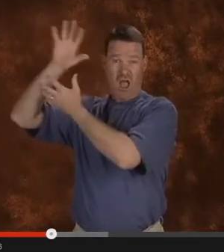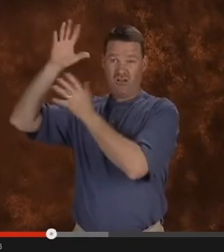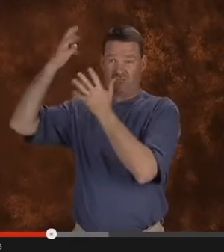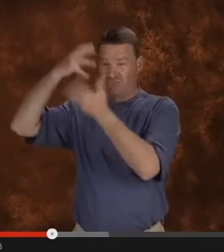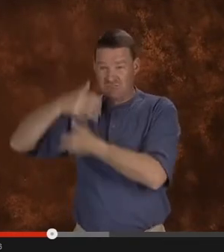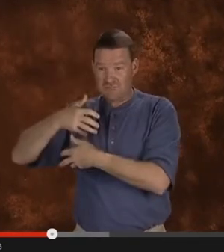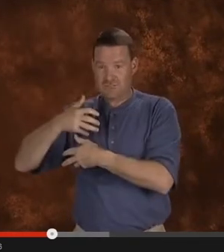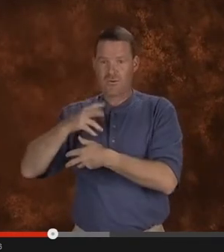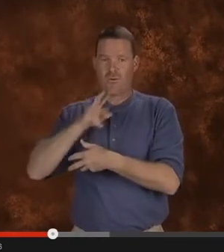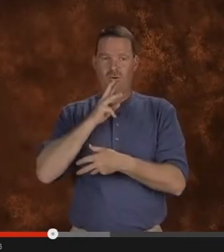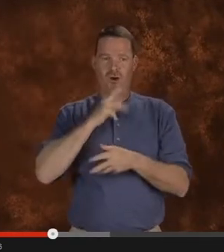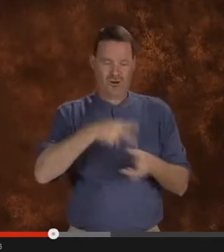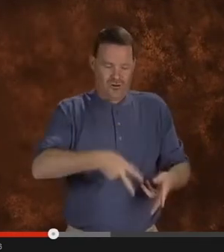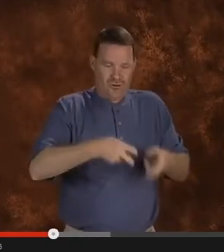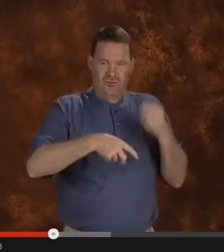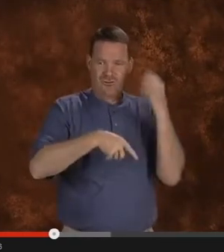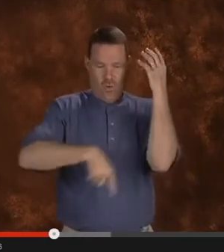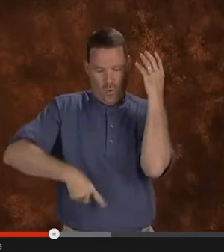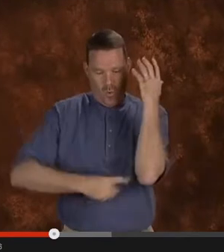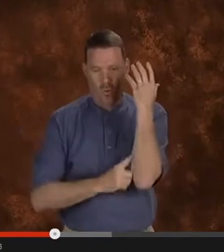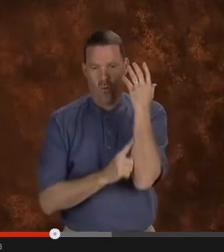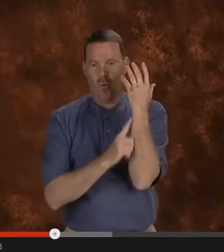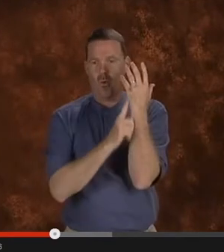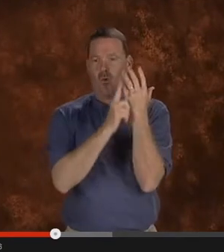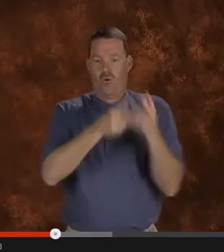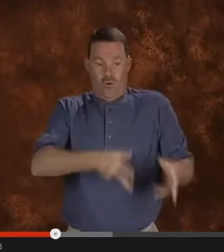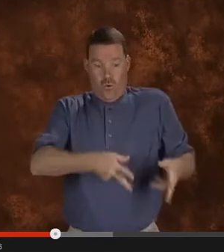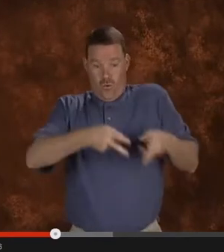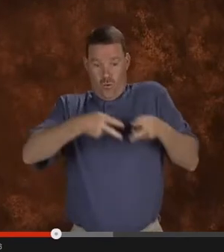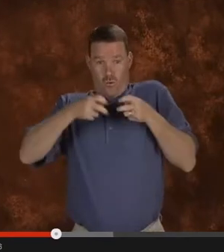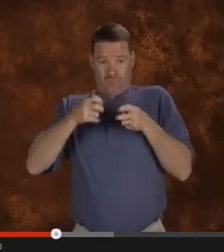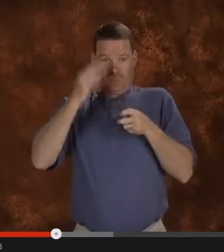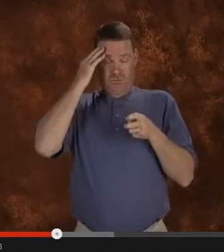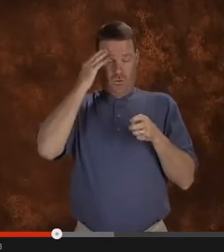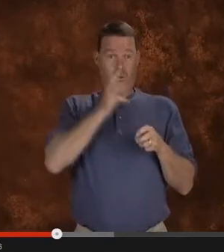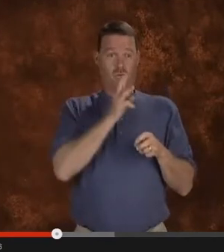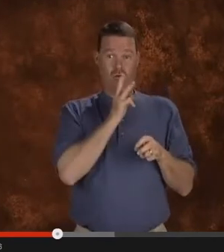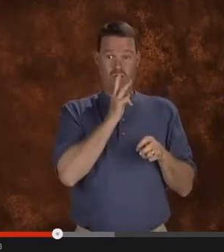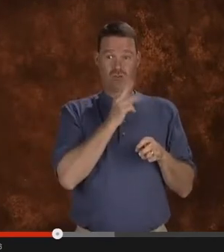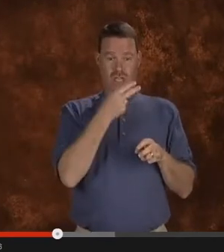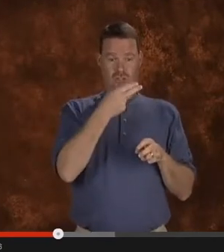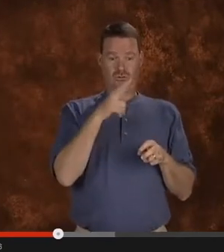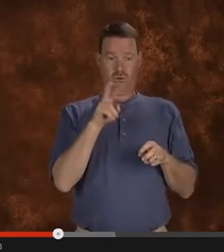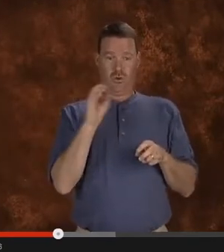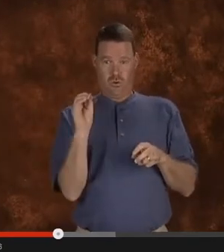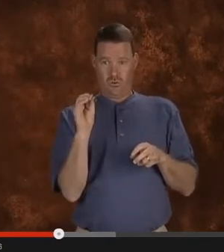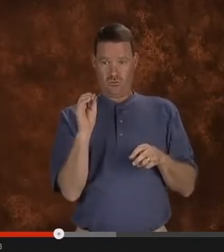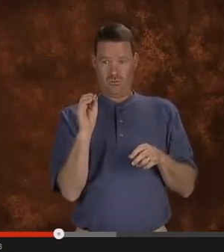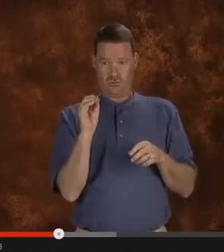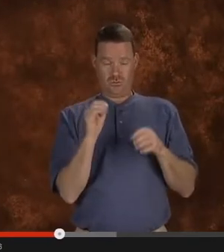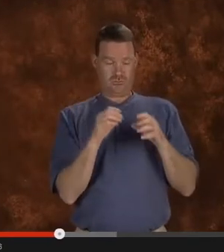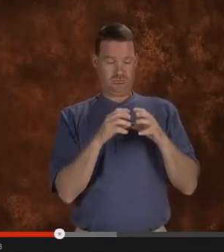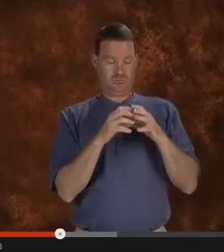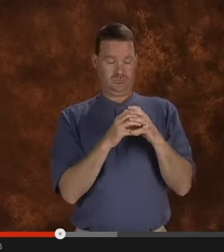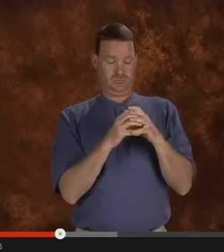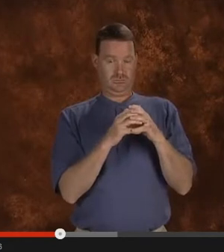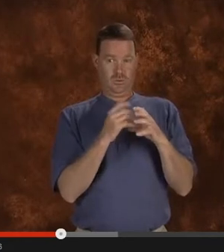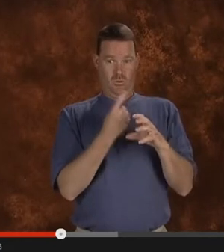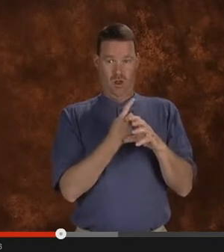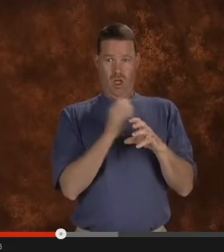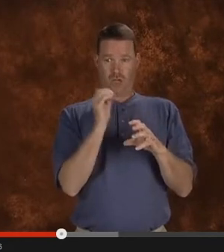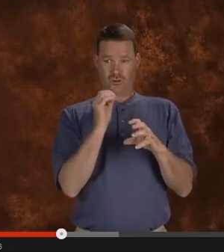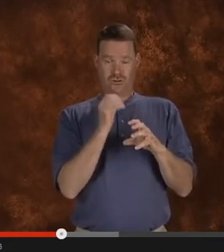So it's interesting, if the sun's out but it's cloudy or it's dark, the tree will take water from the roots. You know,